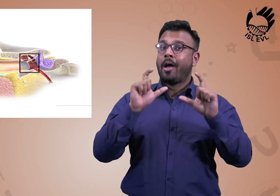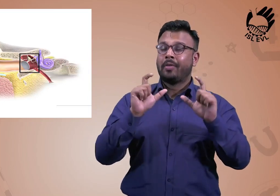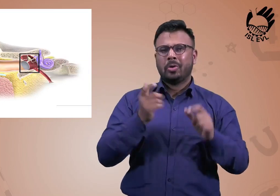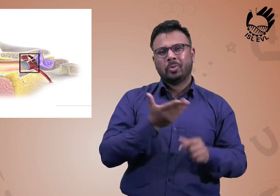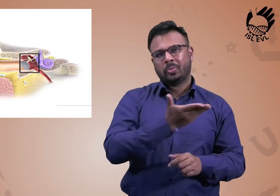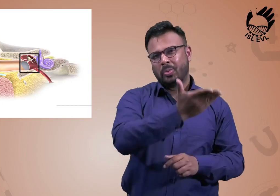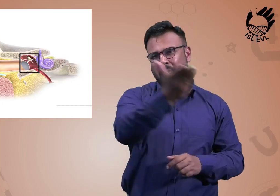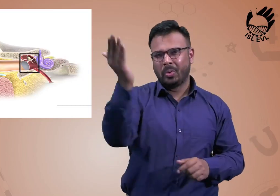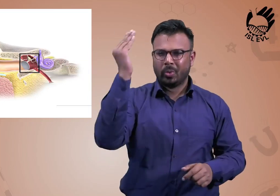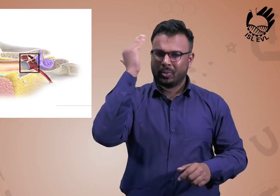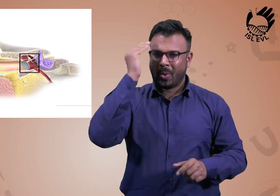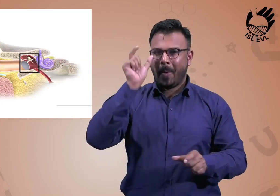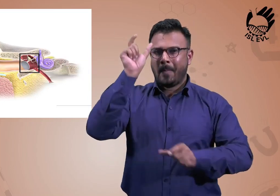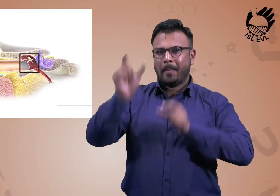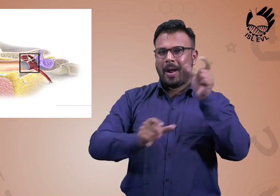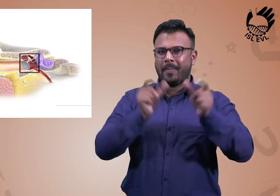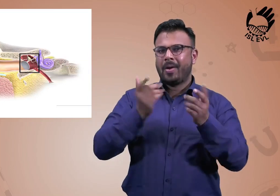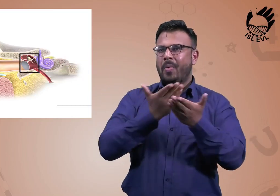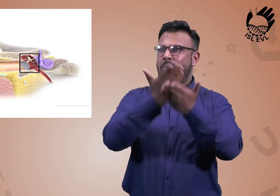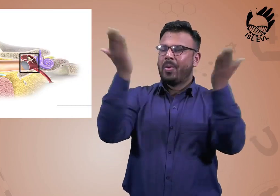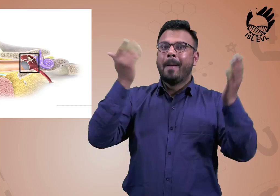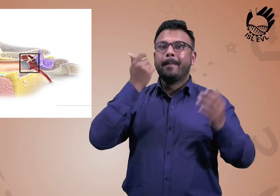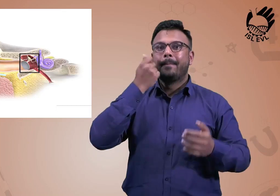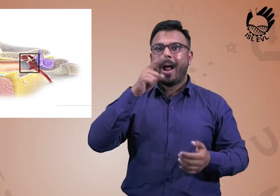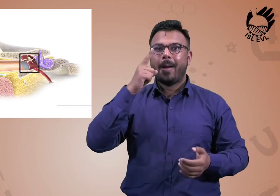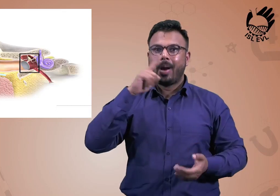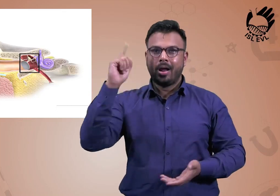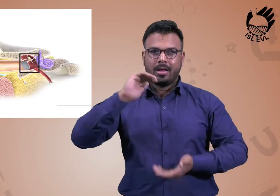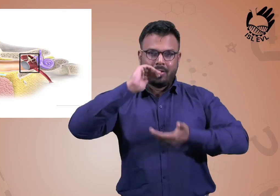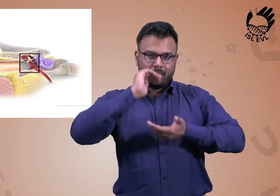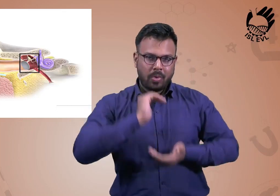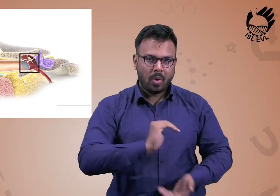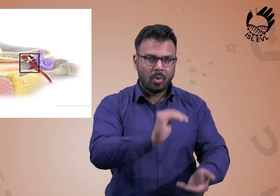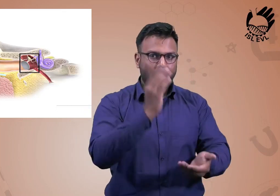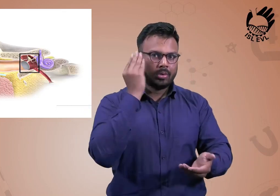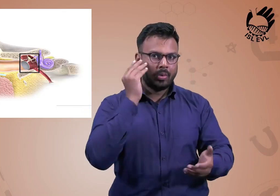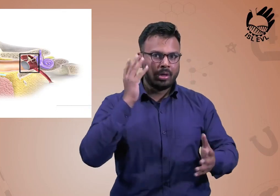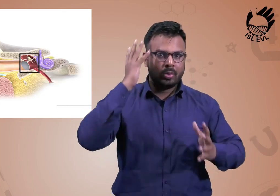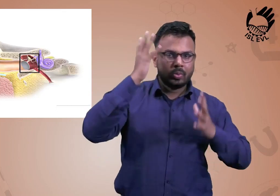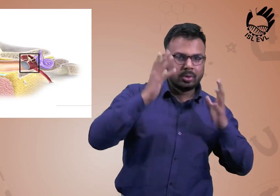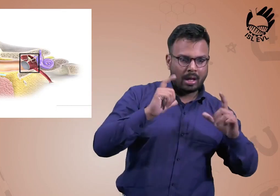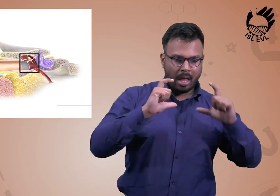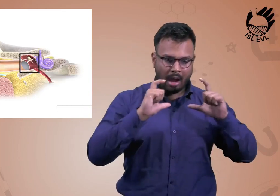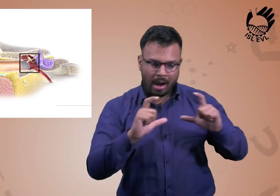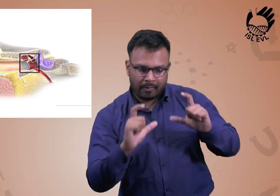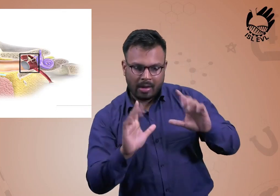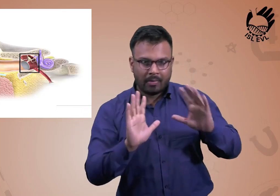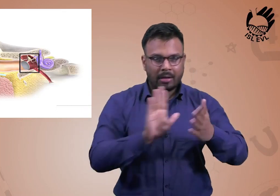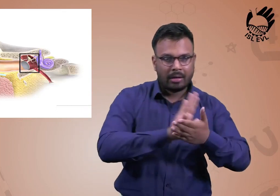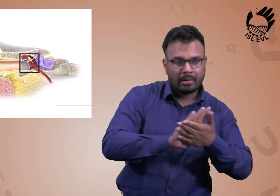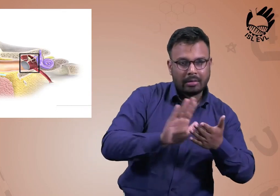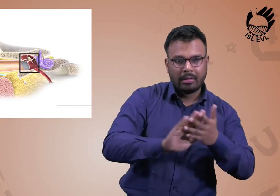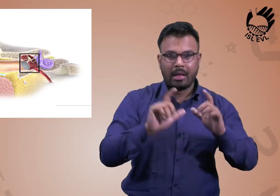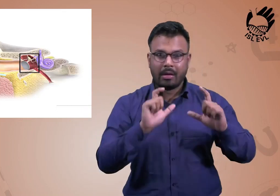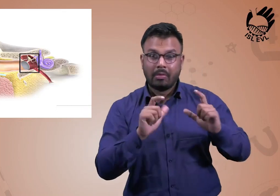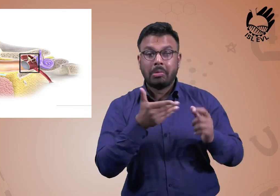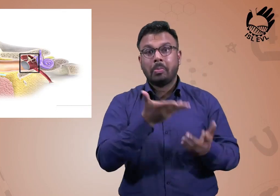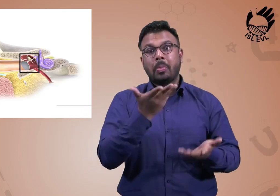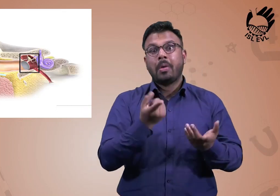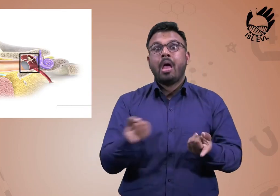All kind of sound waves, after traveling through the ear canal, hit the eardrum, and